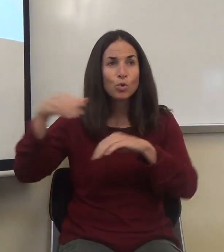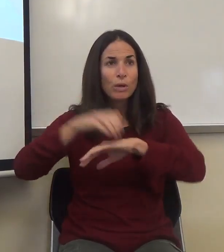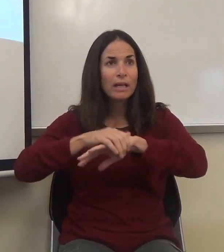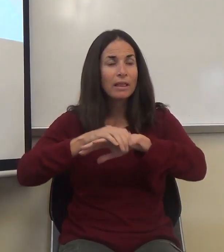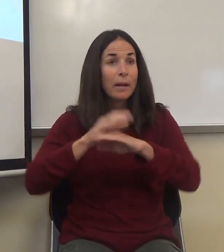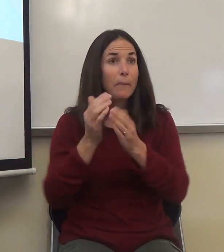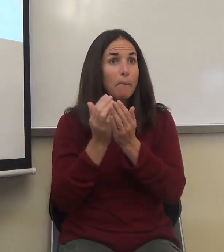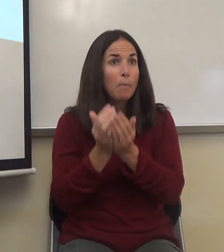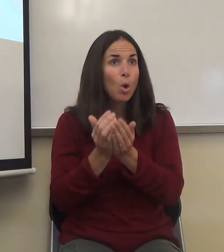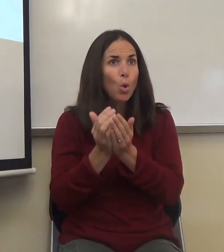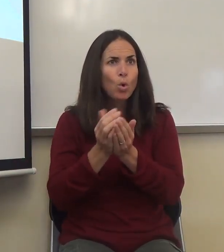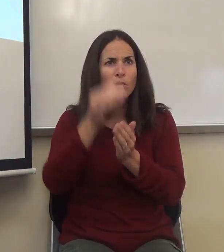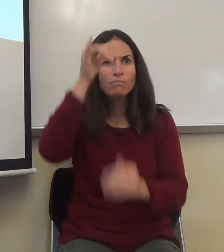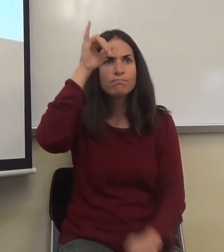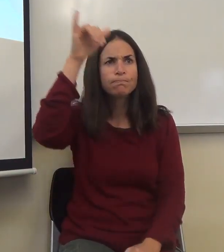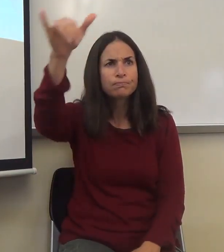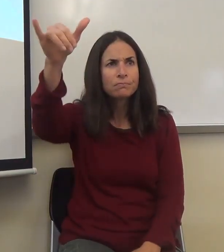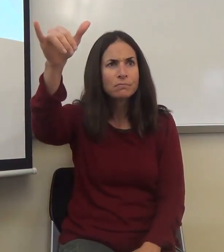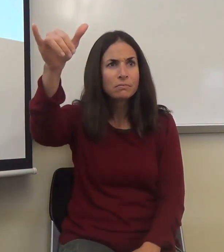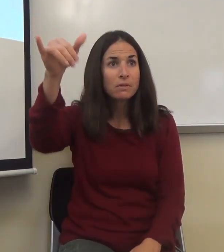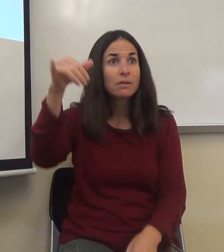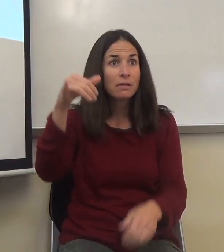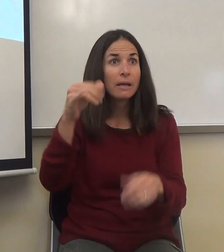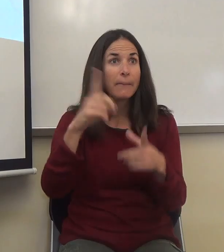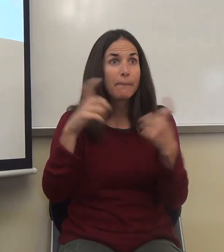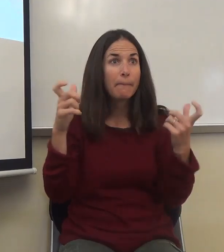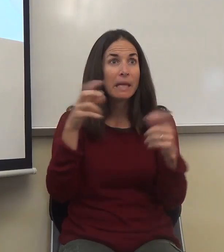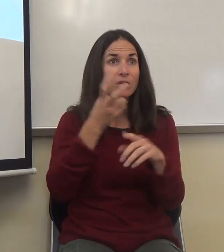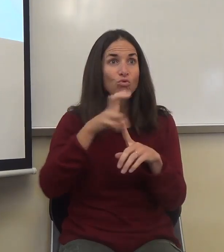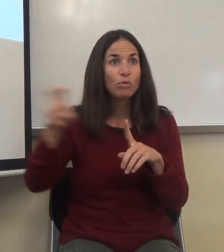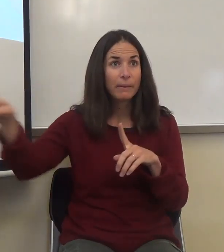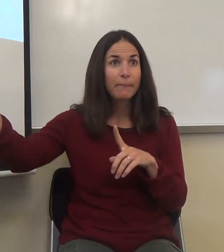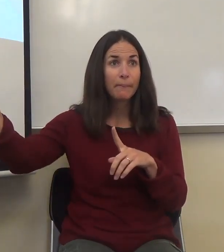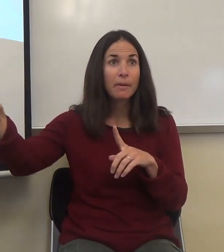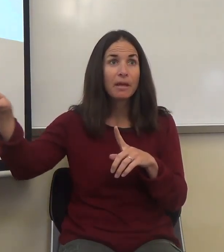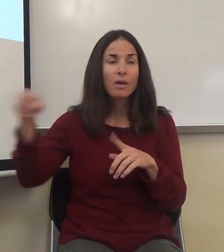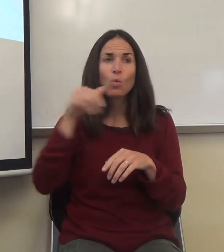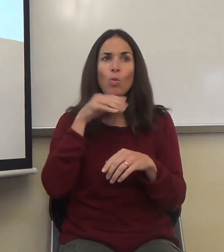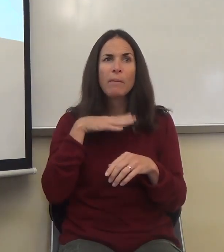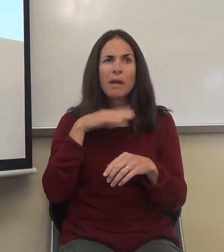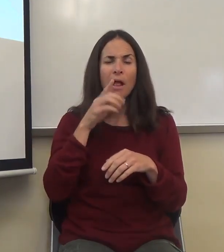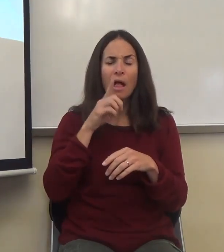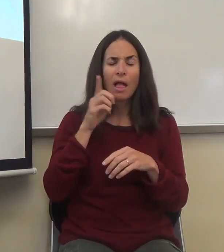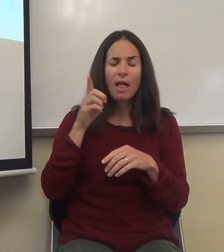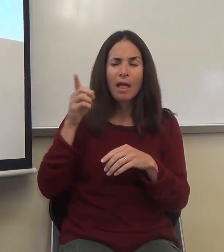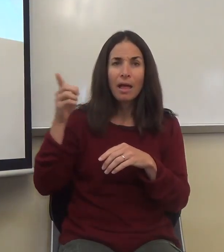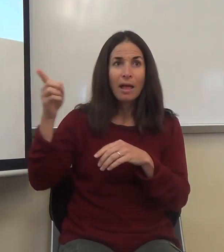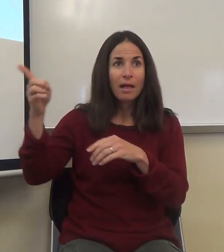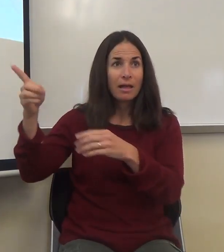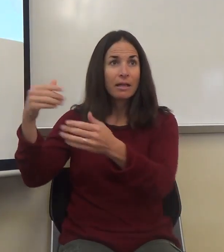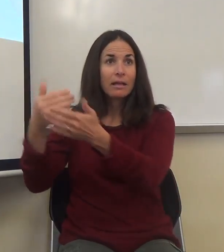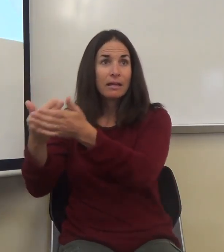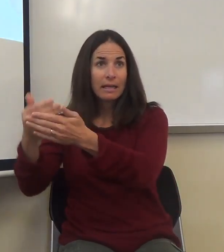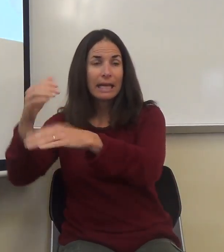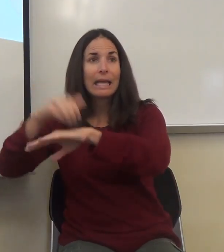America, and they traveled to England. Now, I know that traveling to England today is quite a